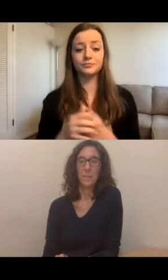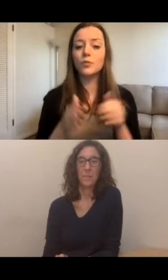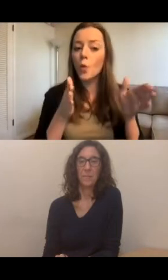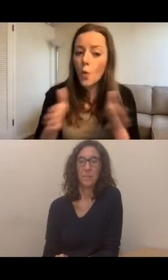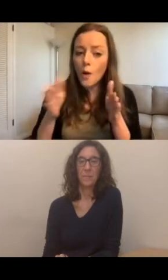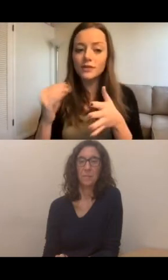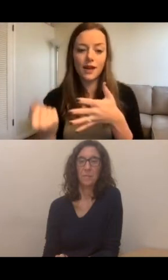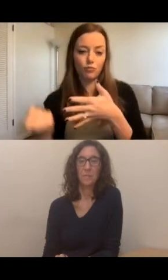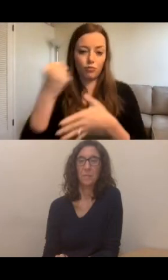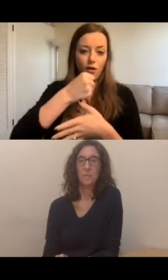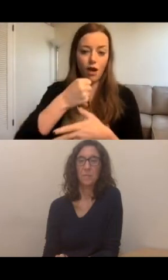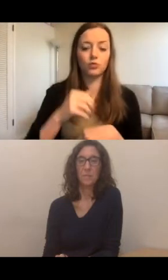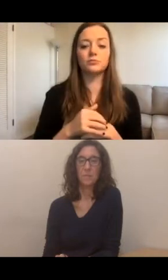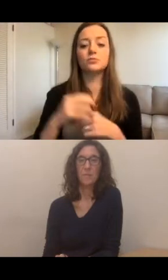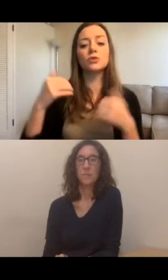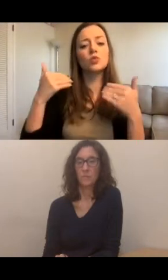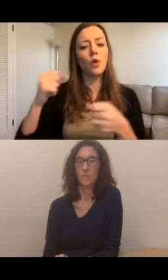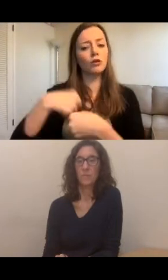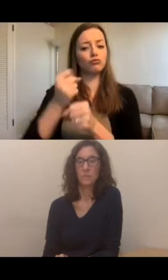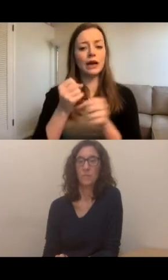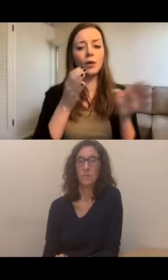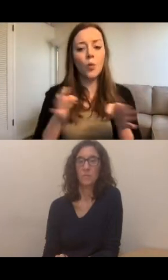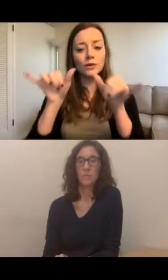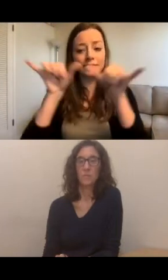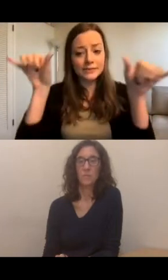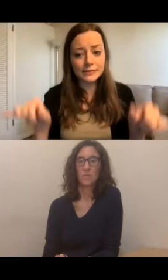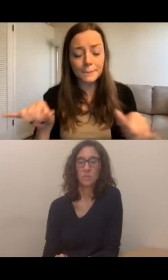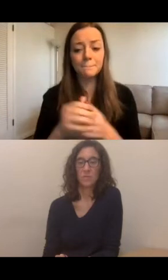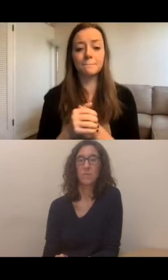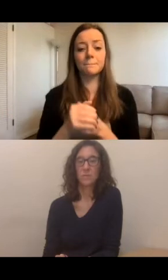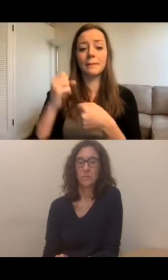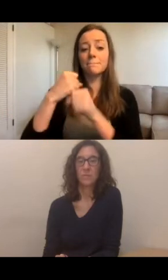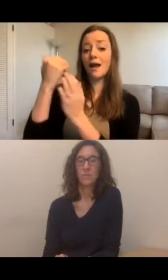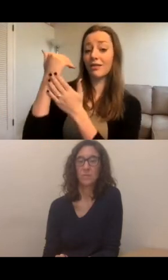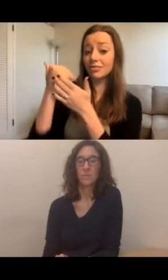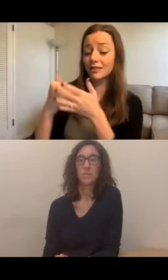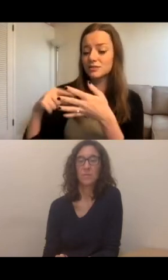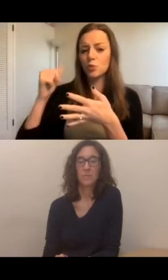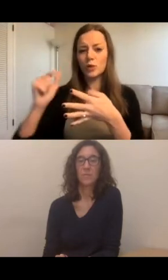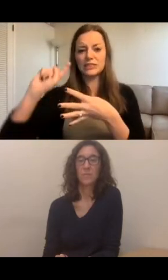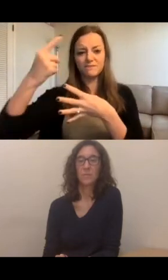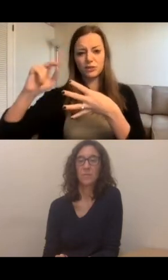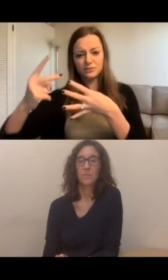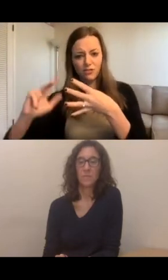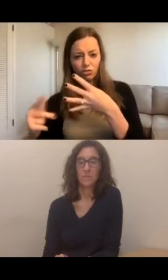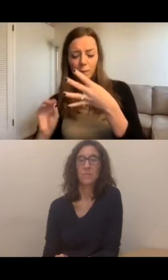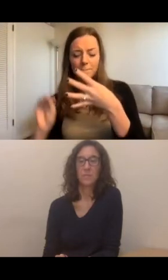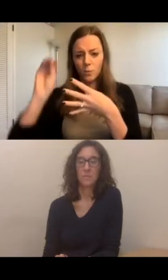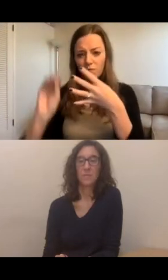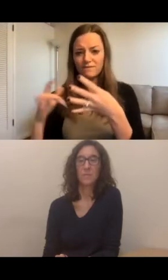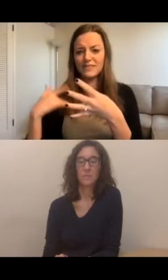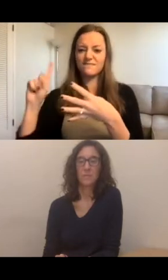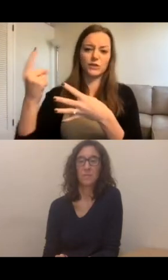The fourth one, we have organization and prioritizing. Go ahead and create an organization system, make lists,